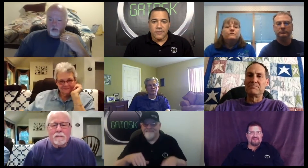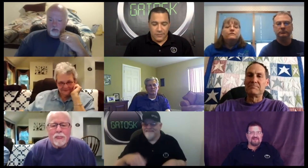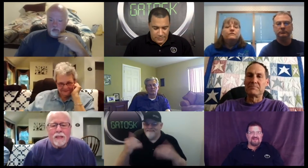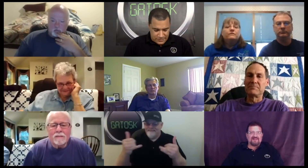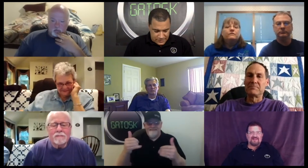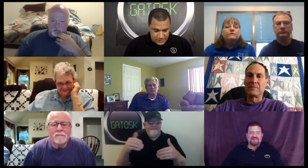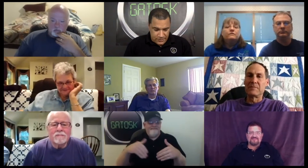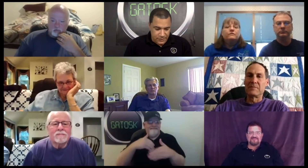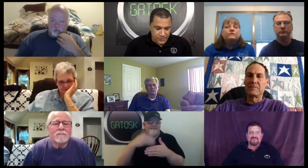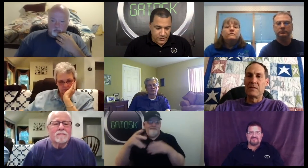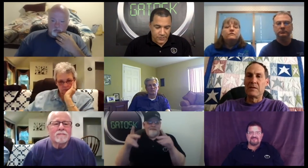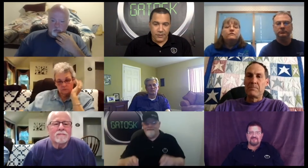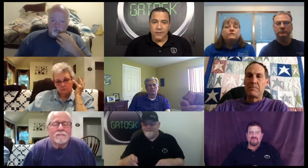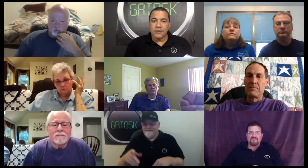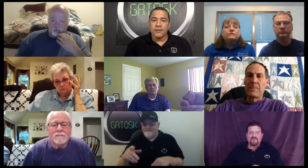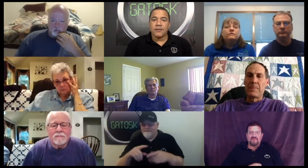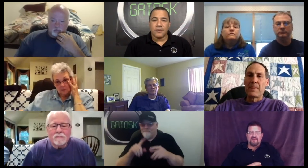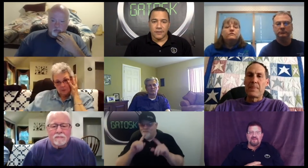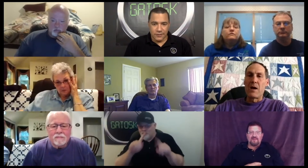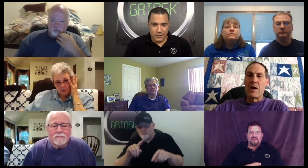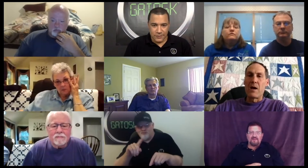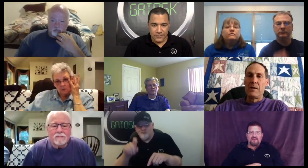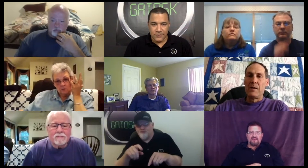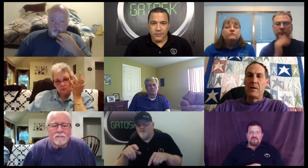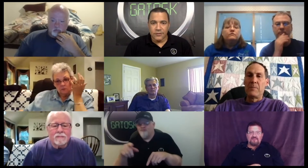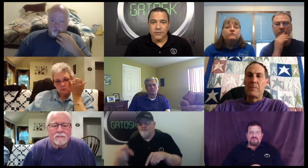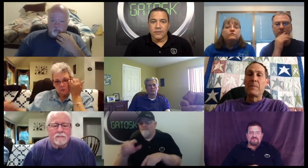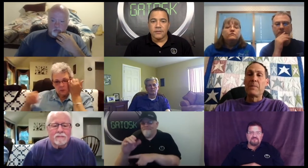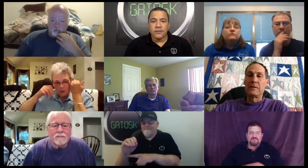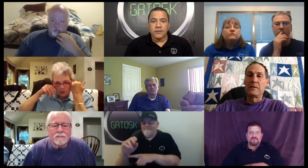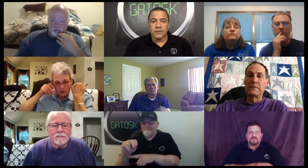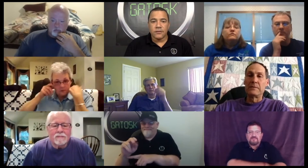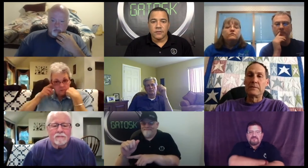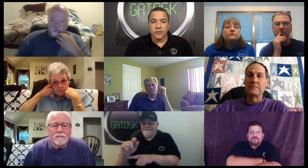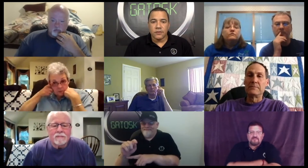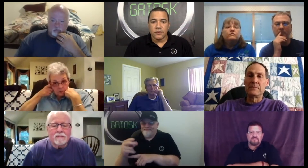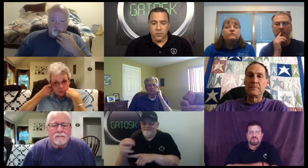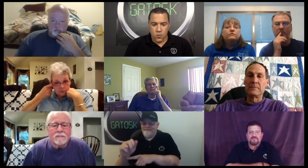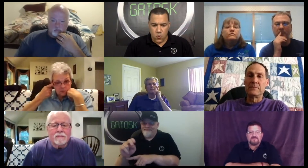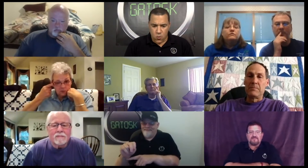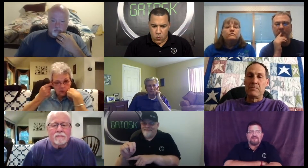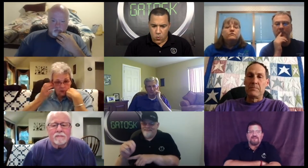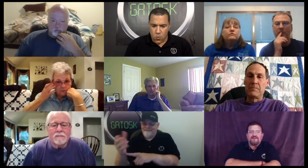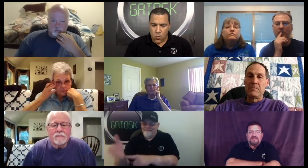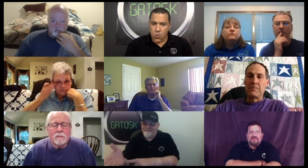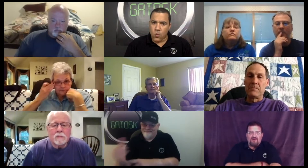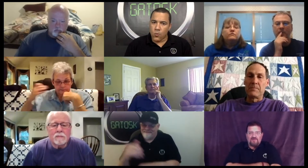All right, great, thank you. And so now next, the next person we have to ask a question is Jonathan